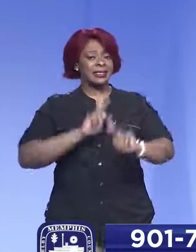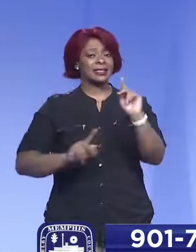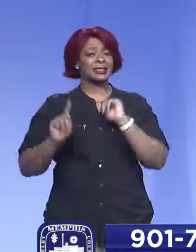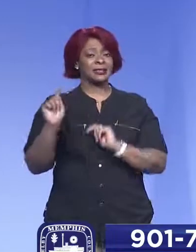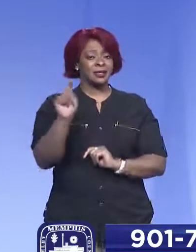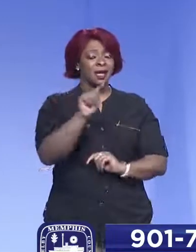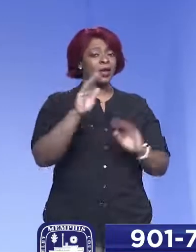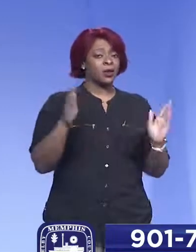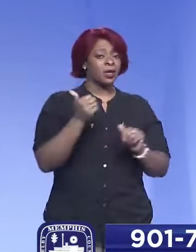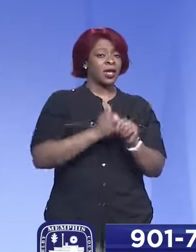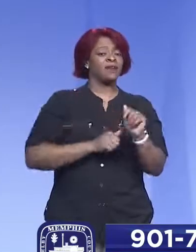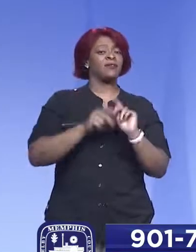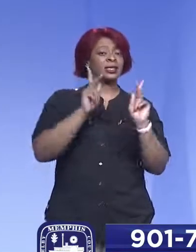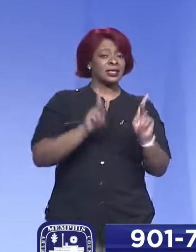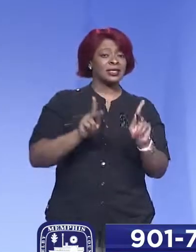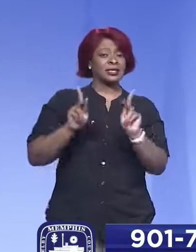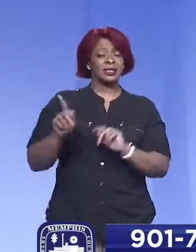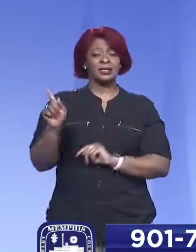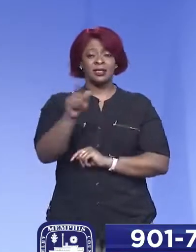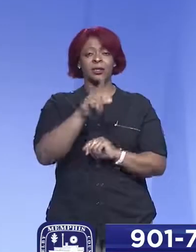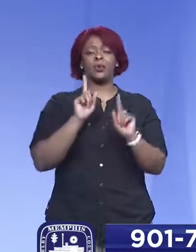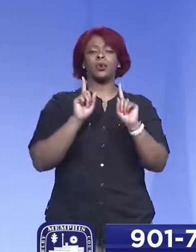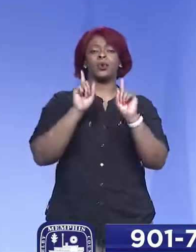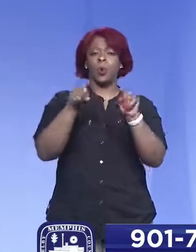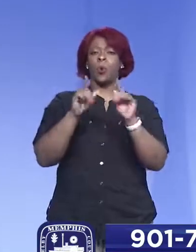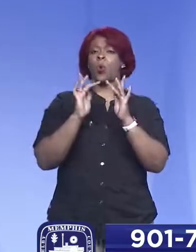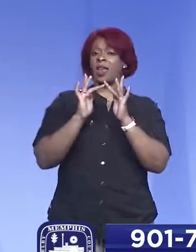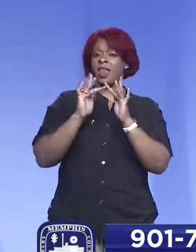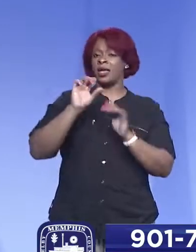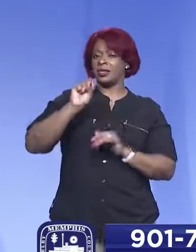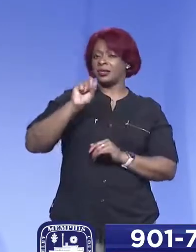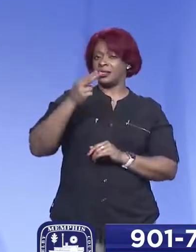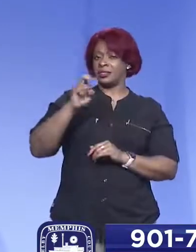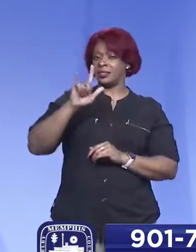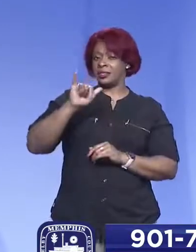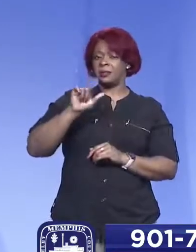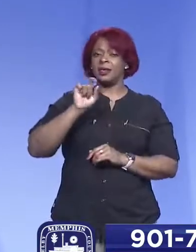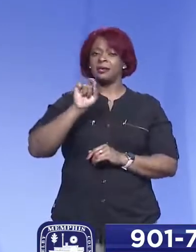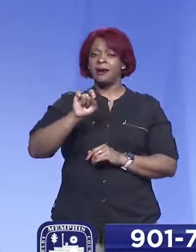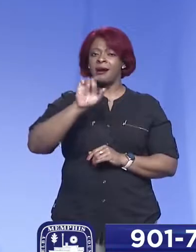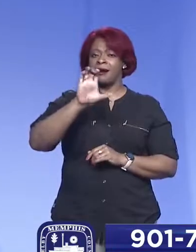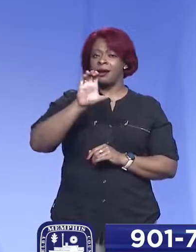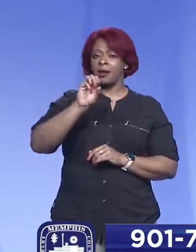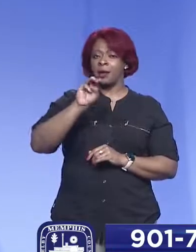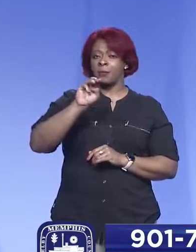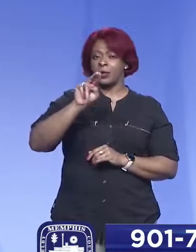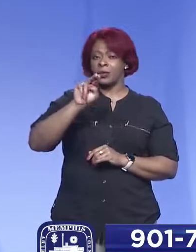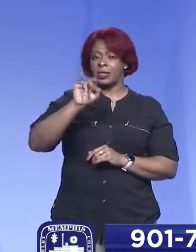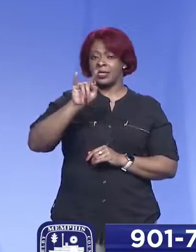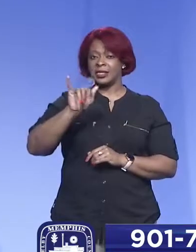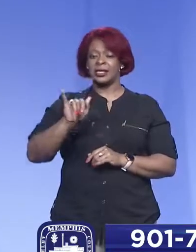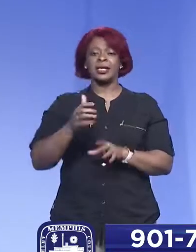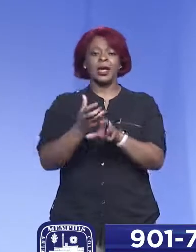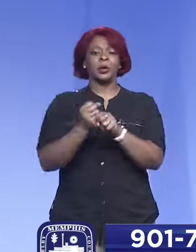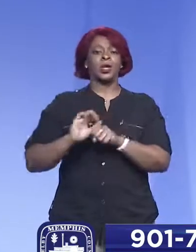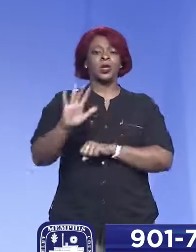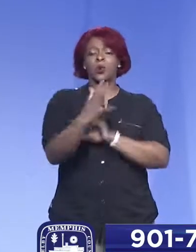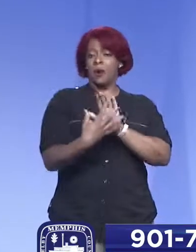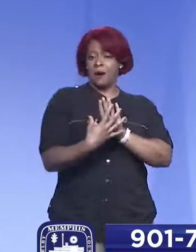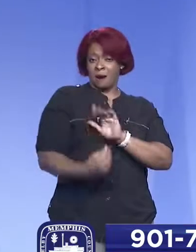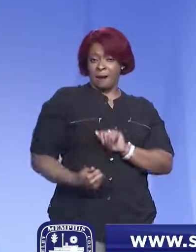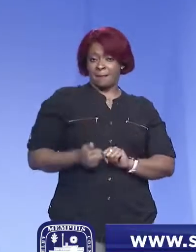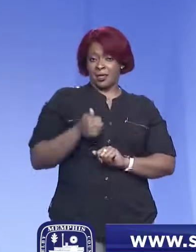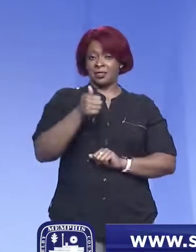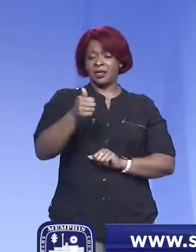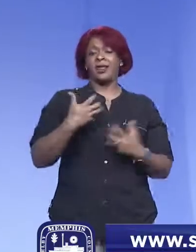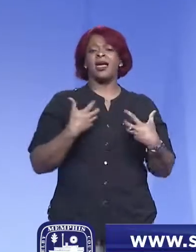every citizen to go online, Shelby.community, obtain your copy of